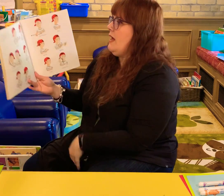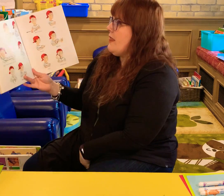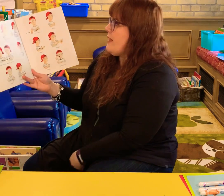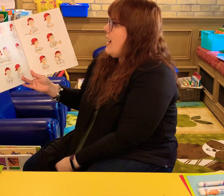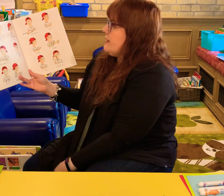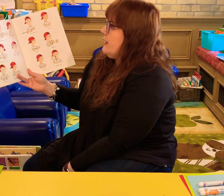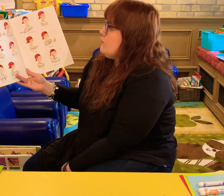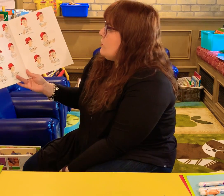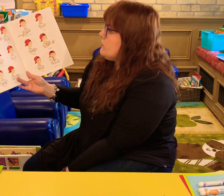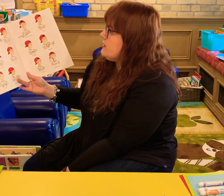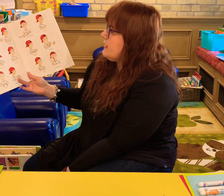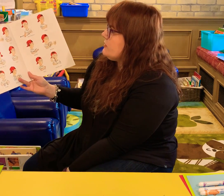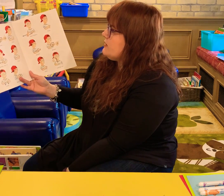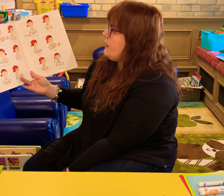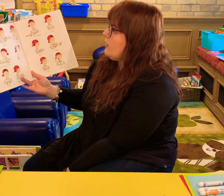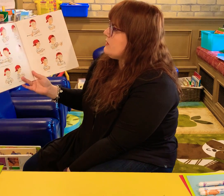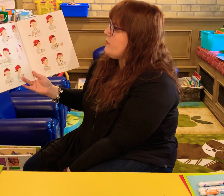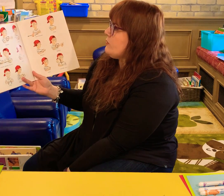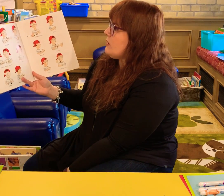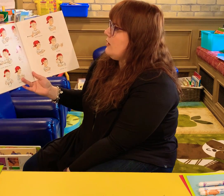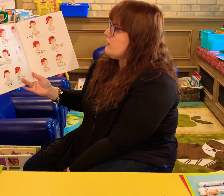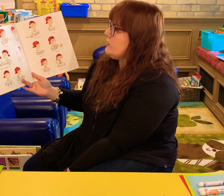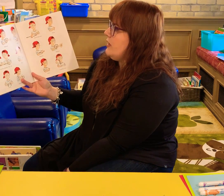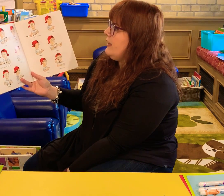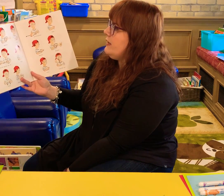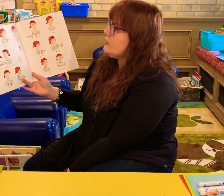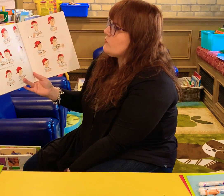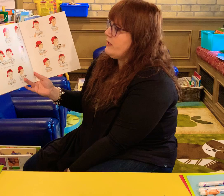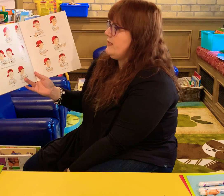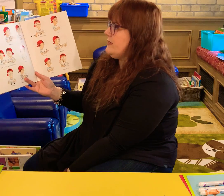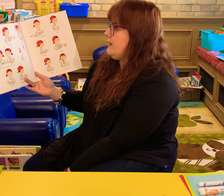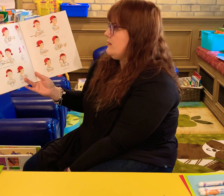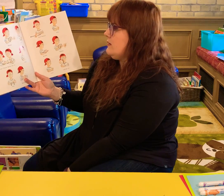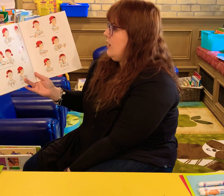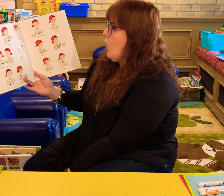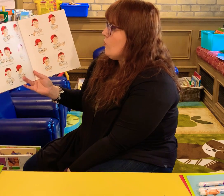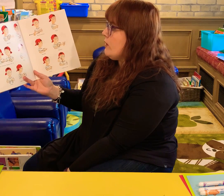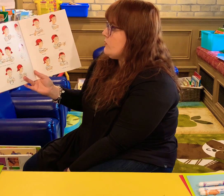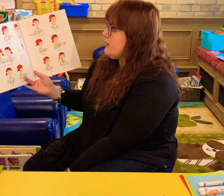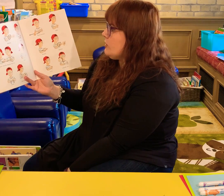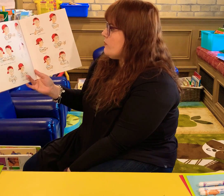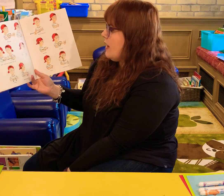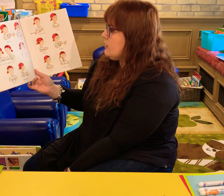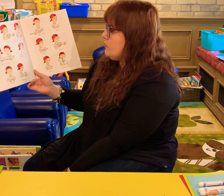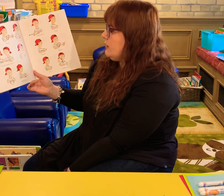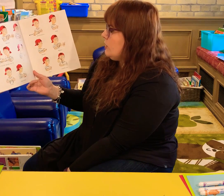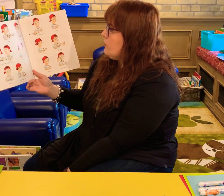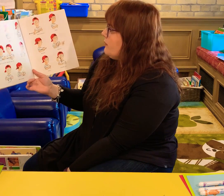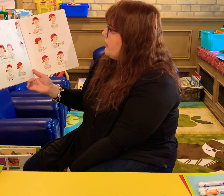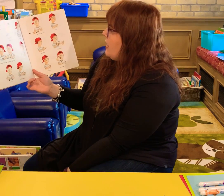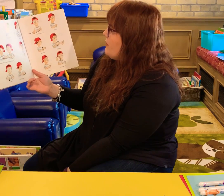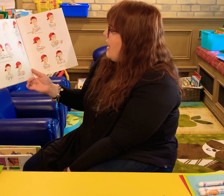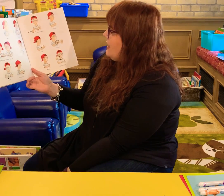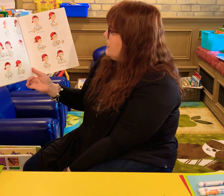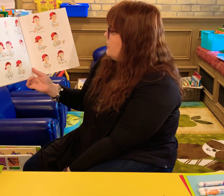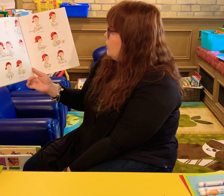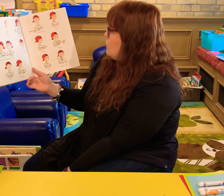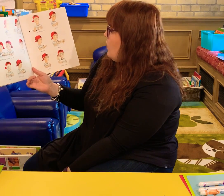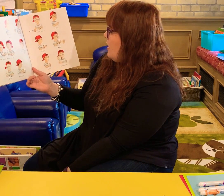That night, Moses tells his parents about the concert. Here's what he says. When you set your mind to it, you can become anything you want